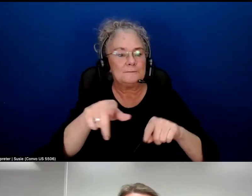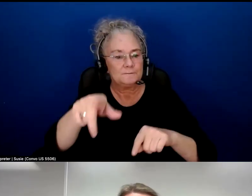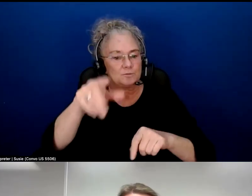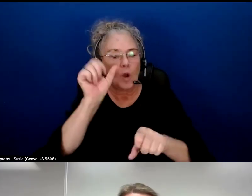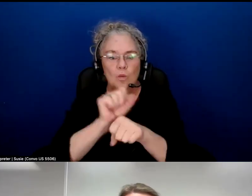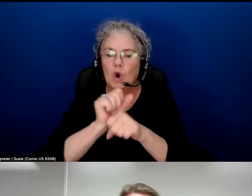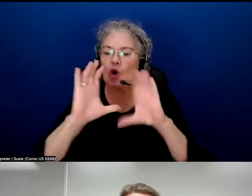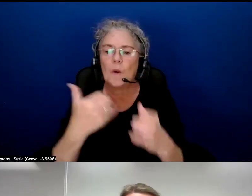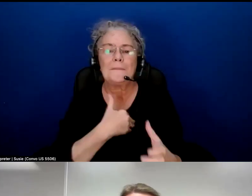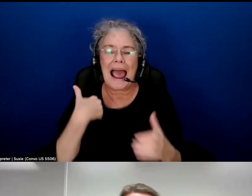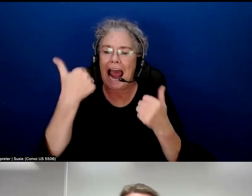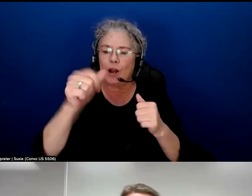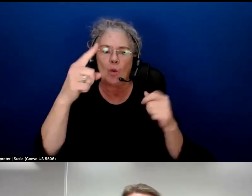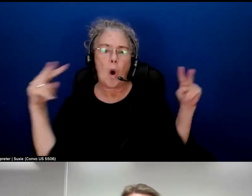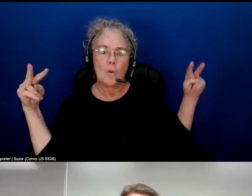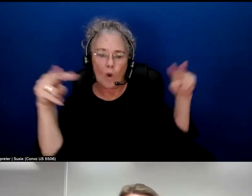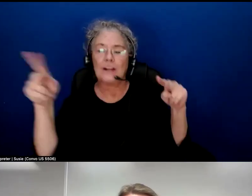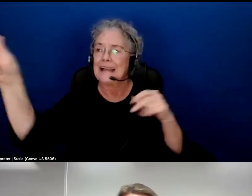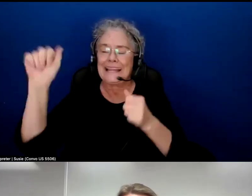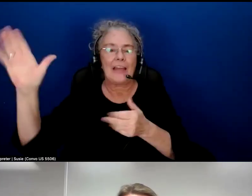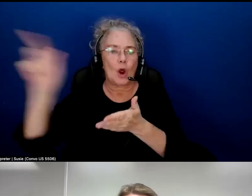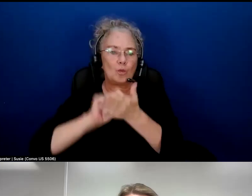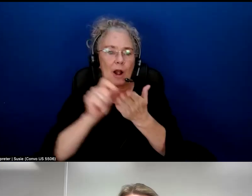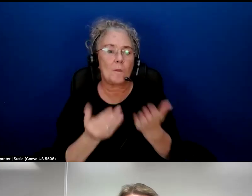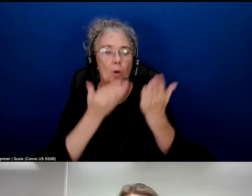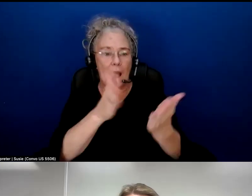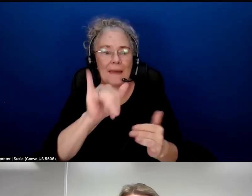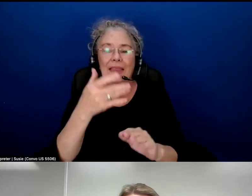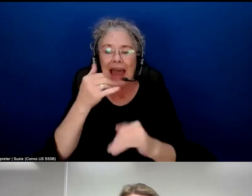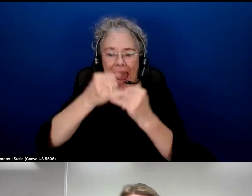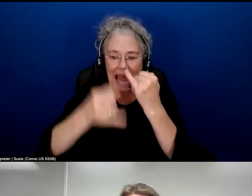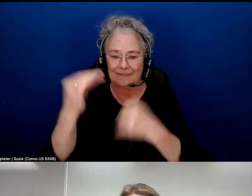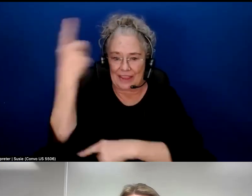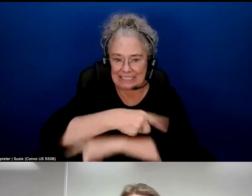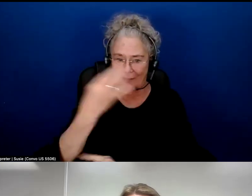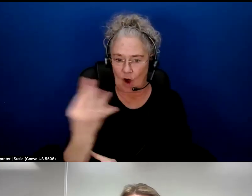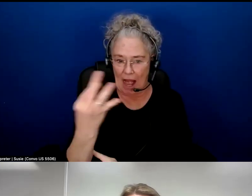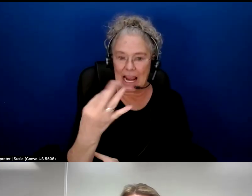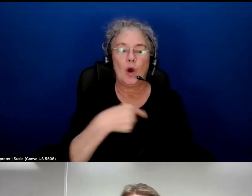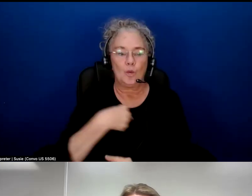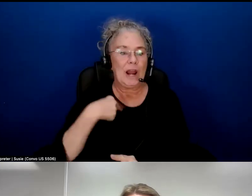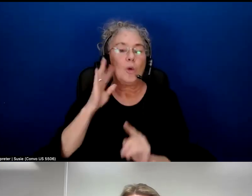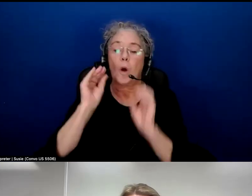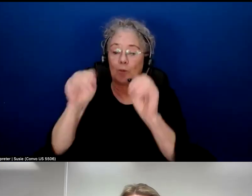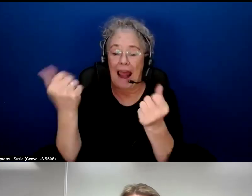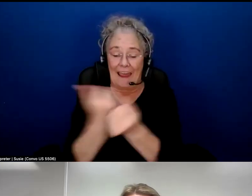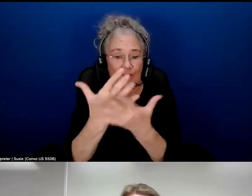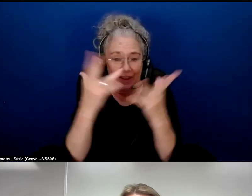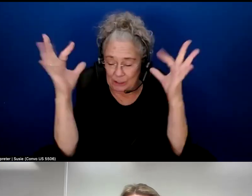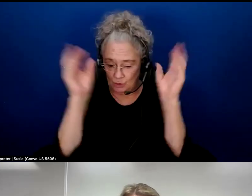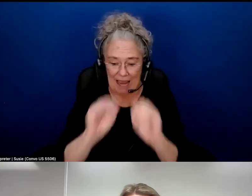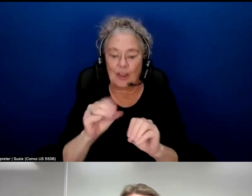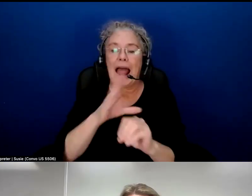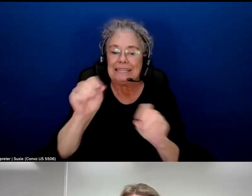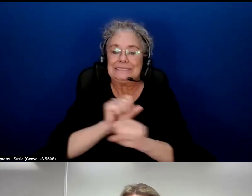and anyone watching will submit written proposals to us by the end of the day, Friday, and then we will put everything together and send